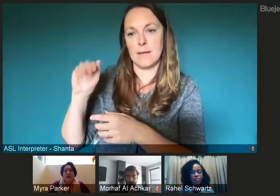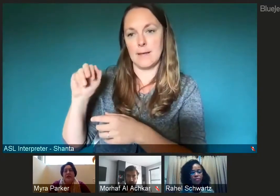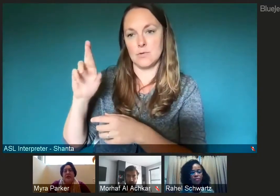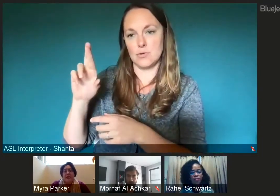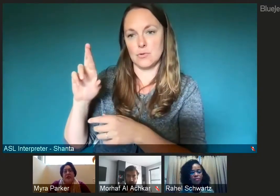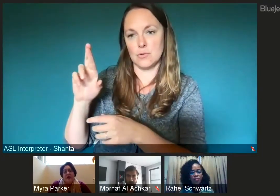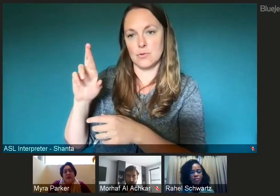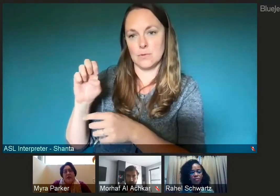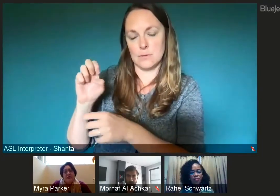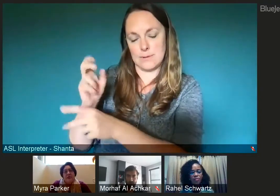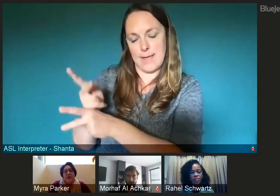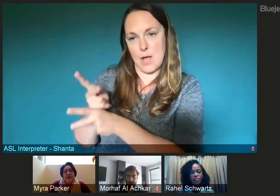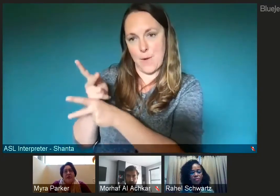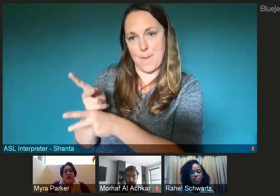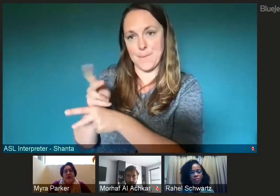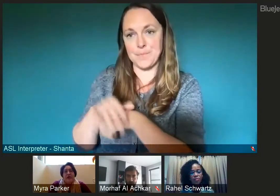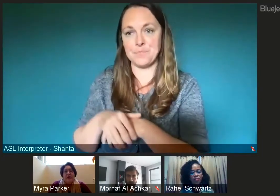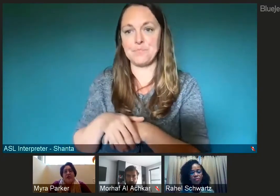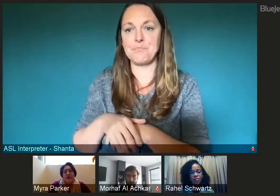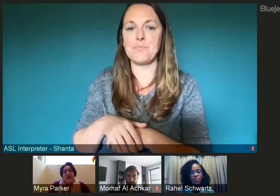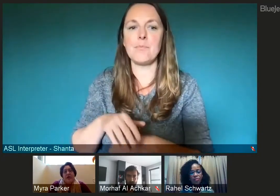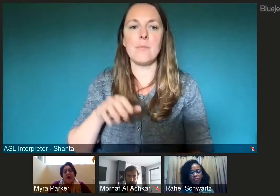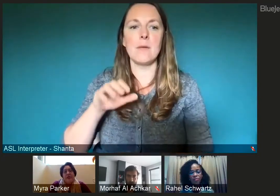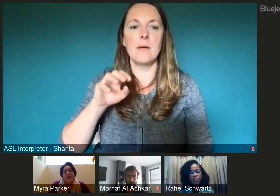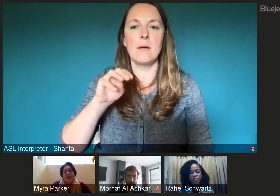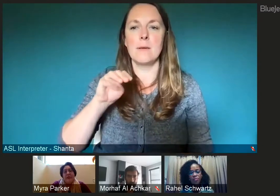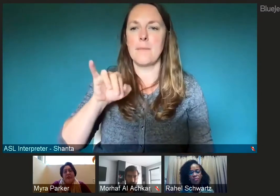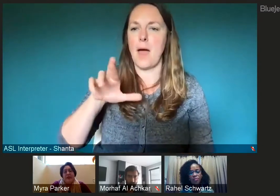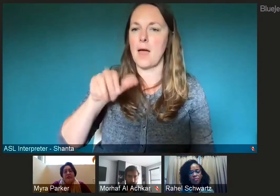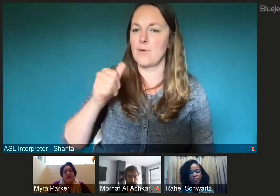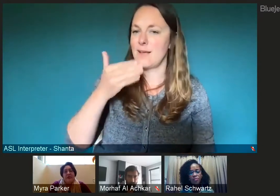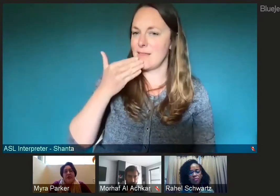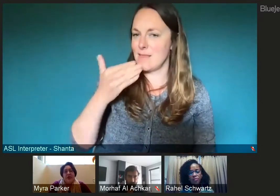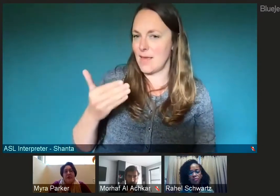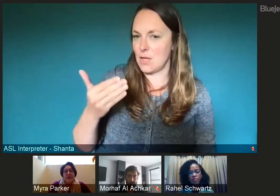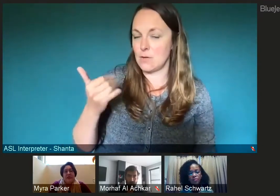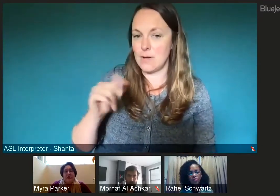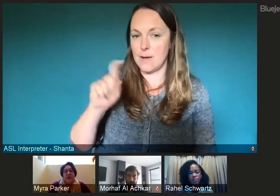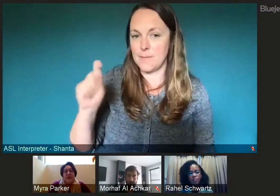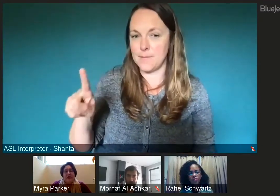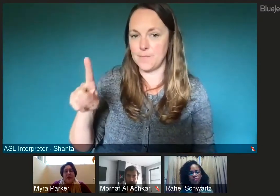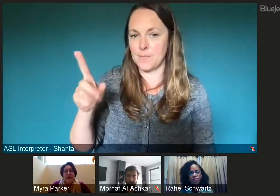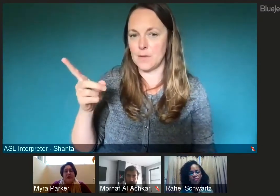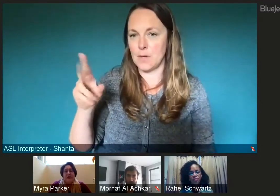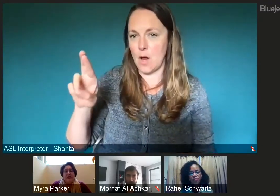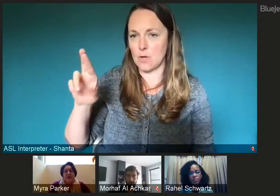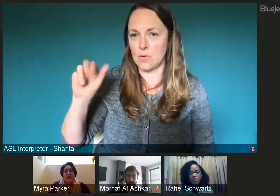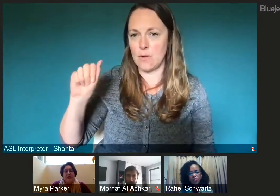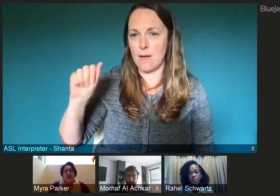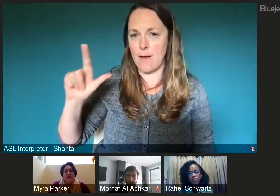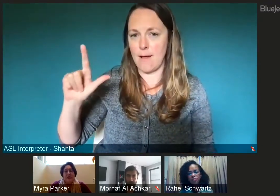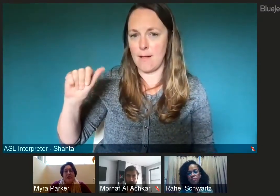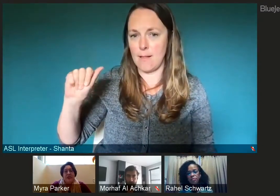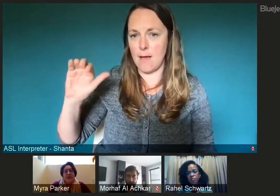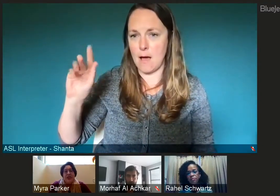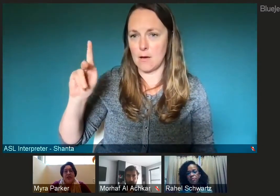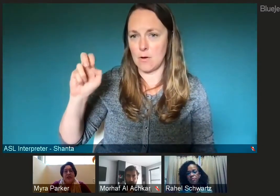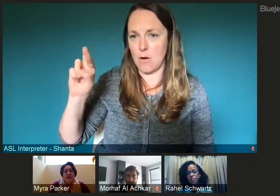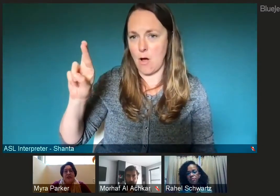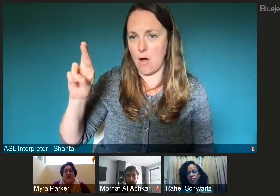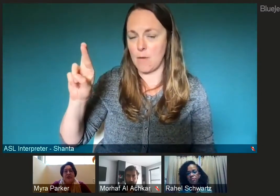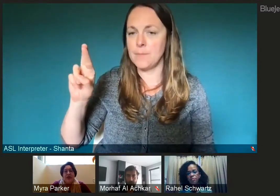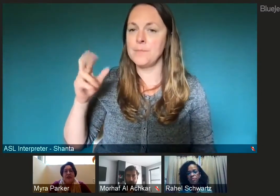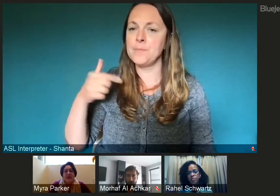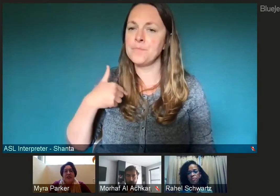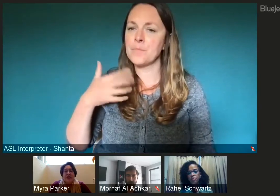Rahel. Dr. Al-Ashkar, I want to get back to some of the comments that you made about some of those specific